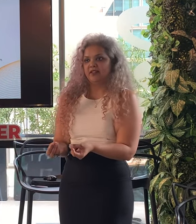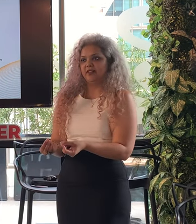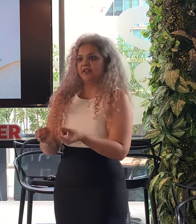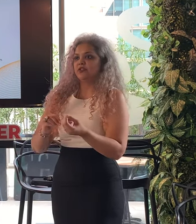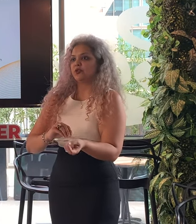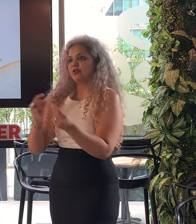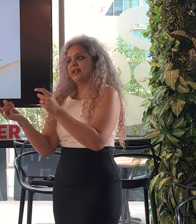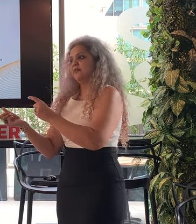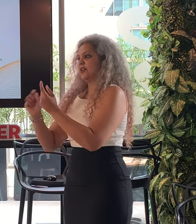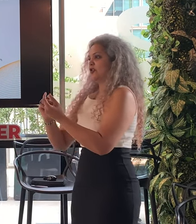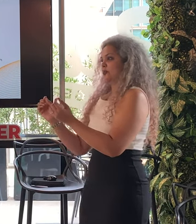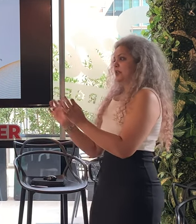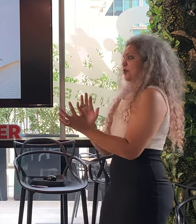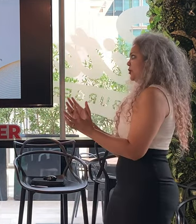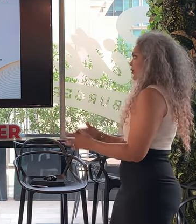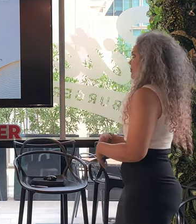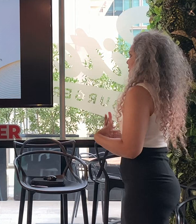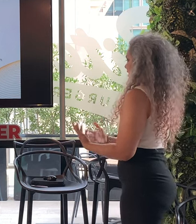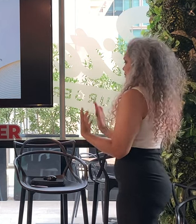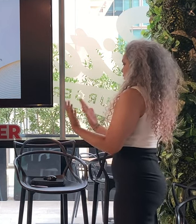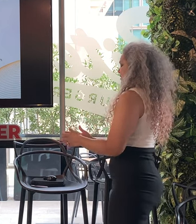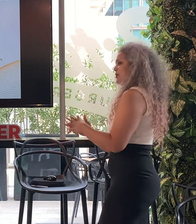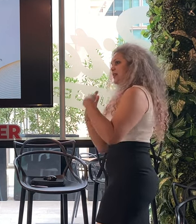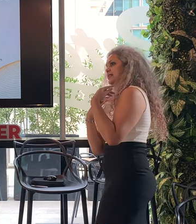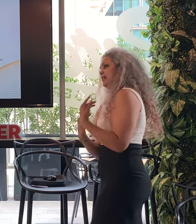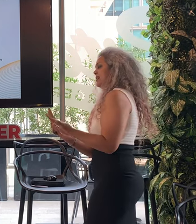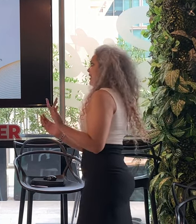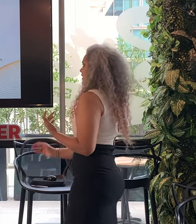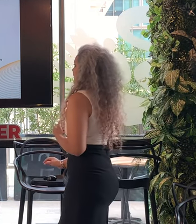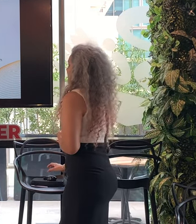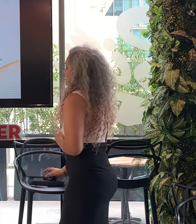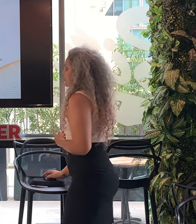Okay. So. Deaf and normal. Don't go normal. Now almost you can say. Hearing people.